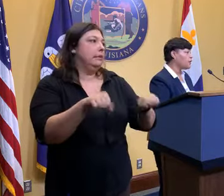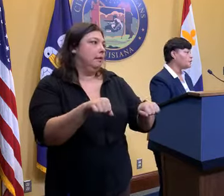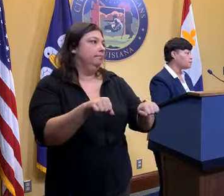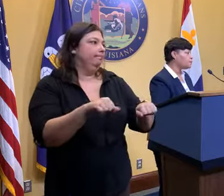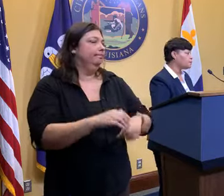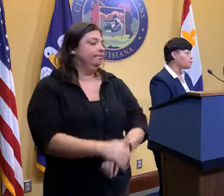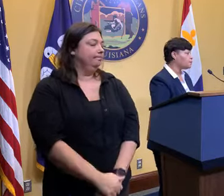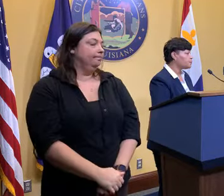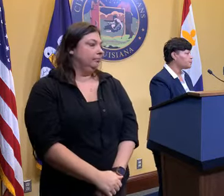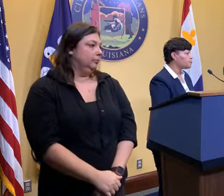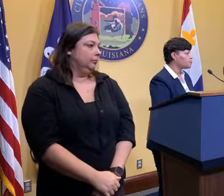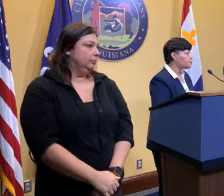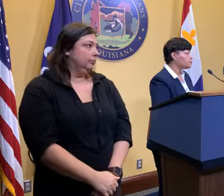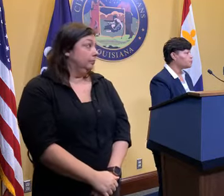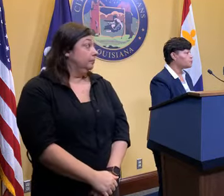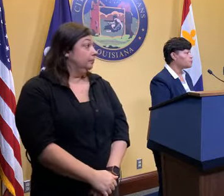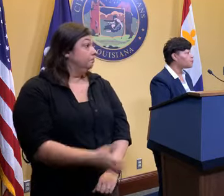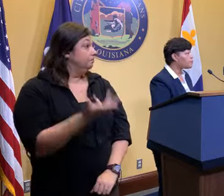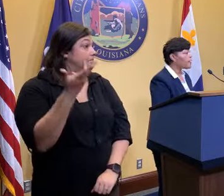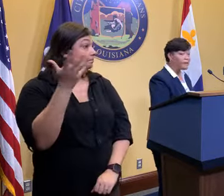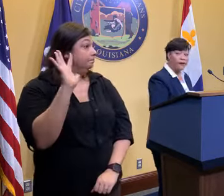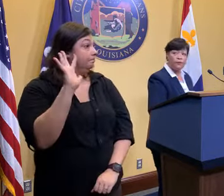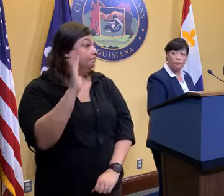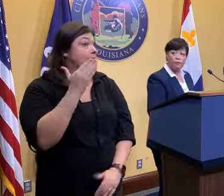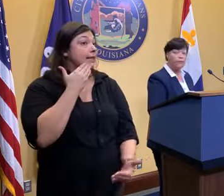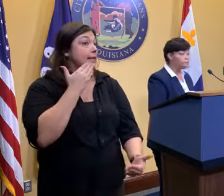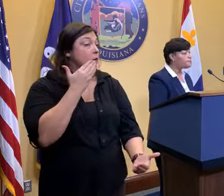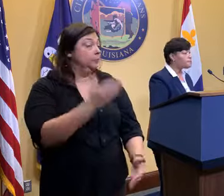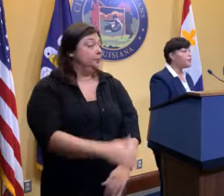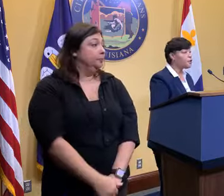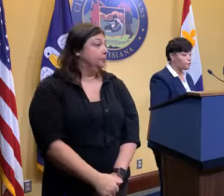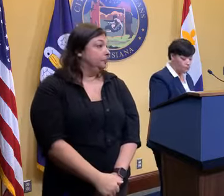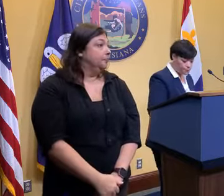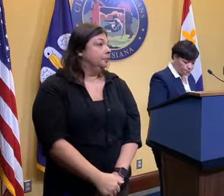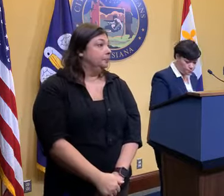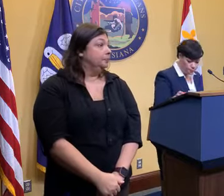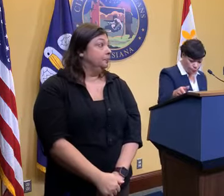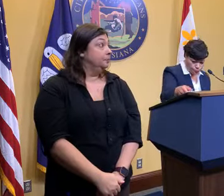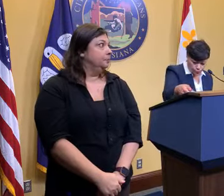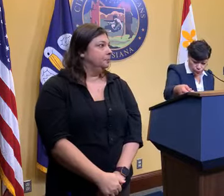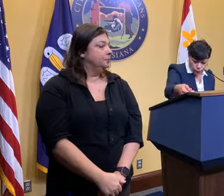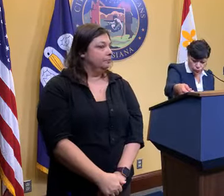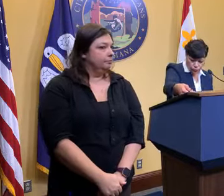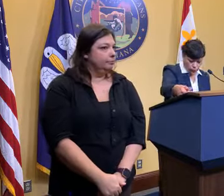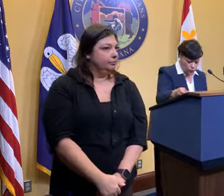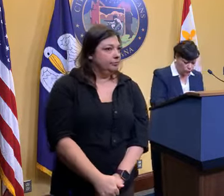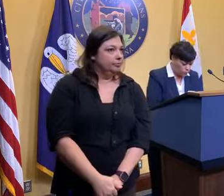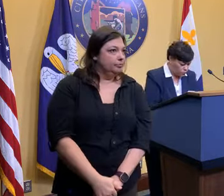fully. Madam Mayor, no other questions. Thank you. Thank you all.